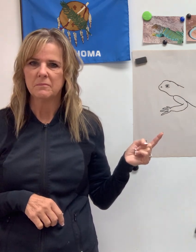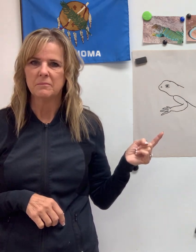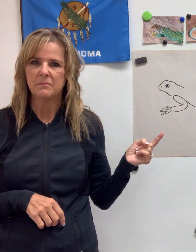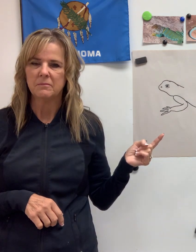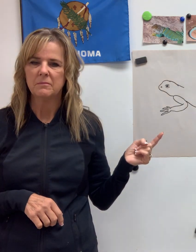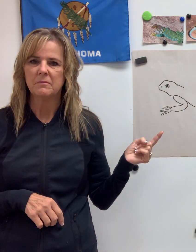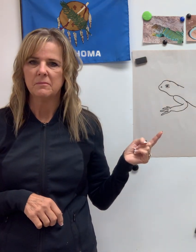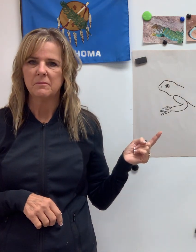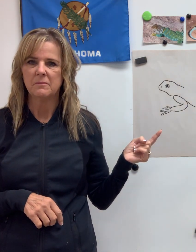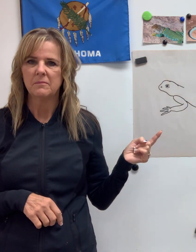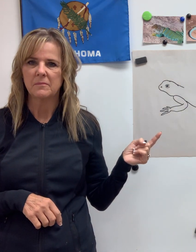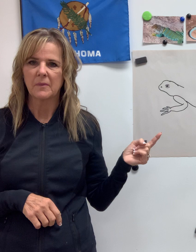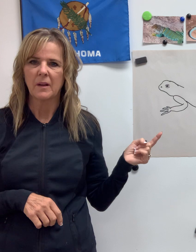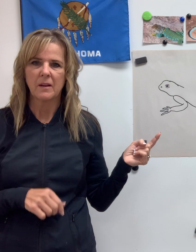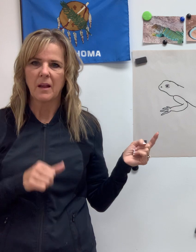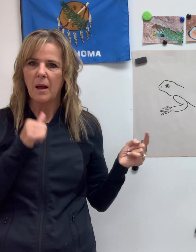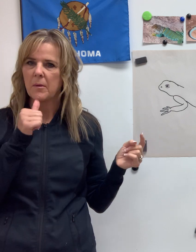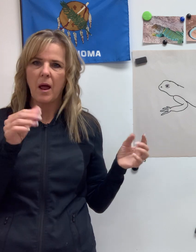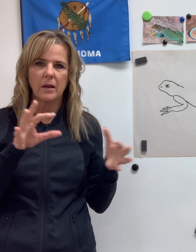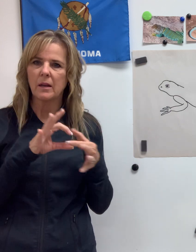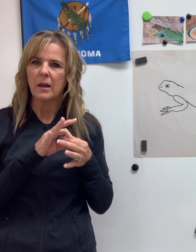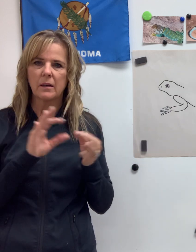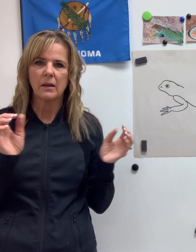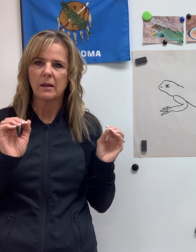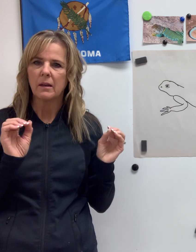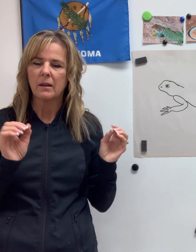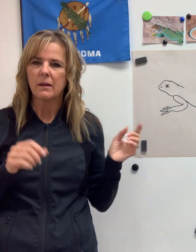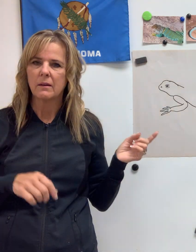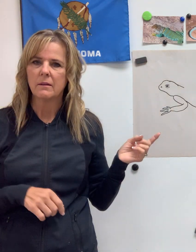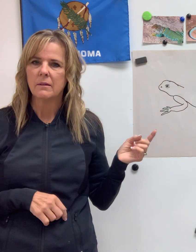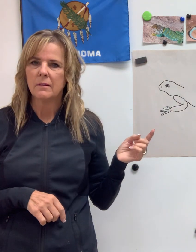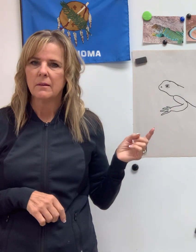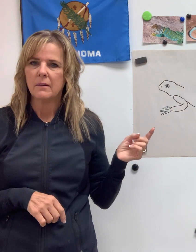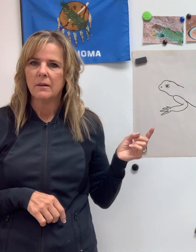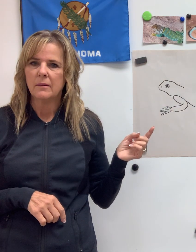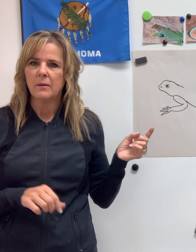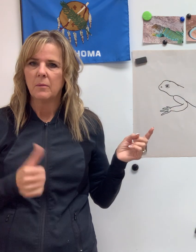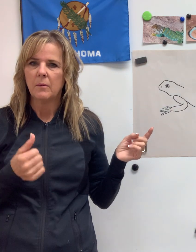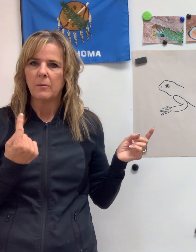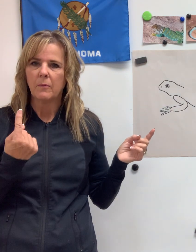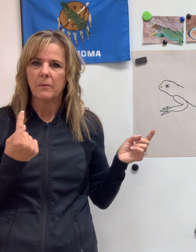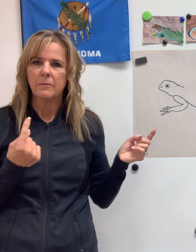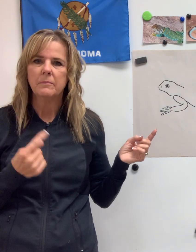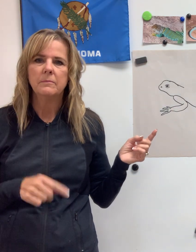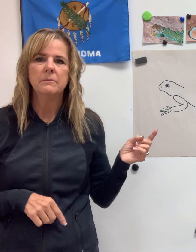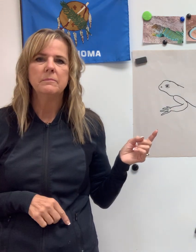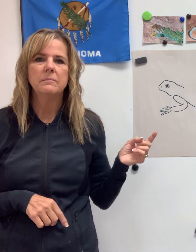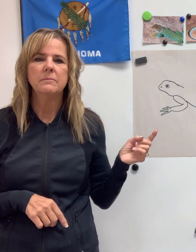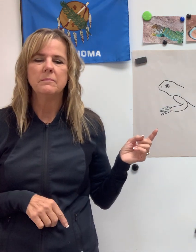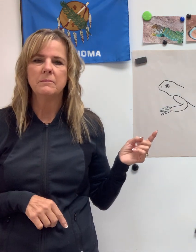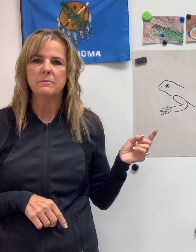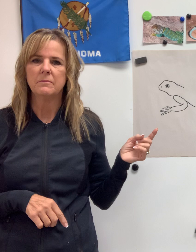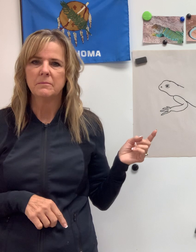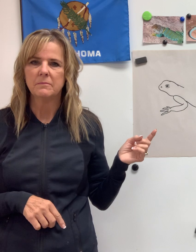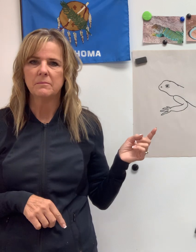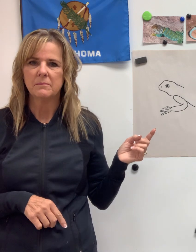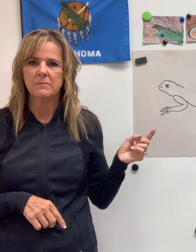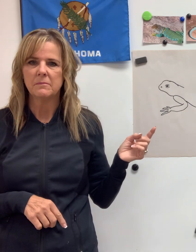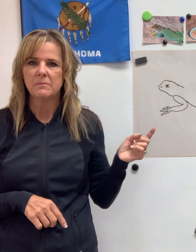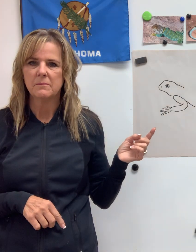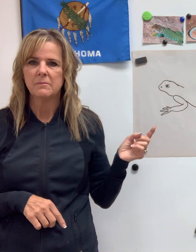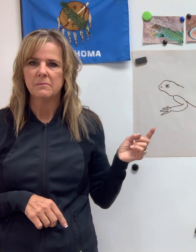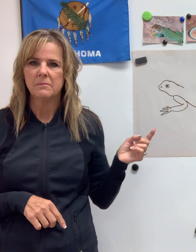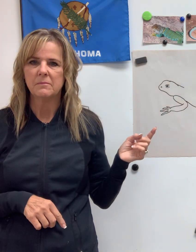touch. See how I'm not touching anything. And then another one. Another toe. I can make it